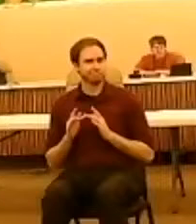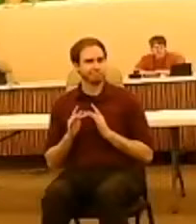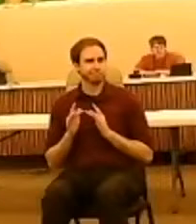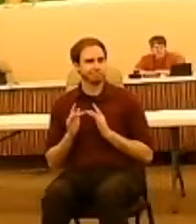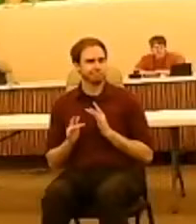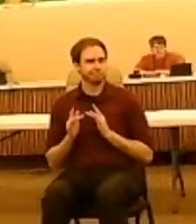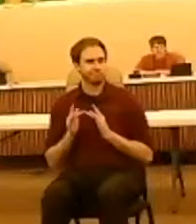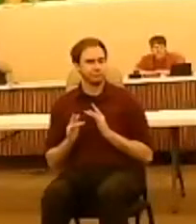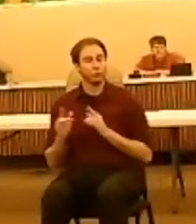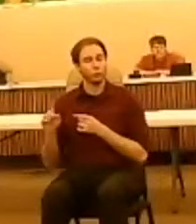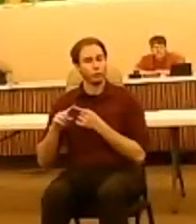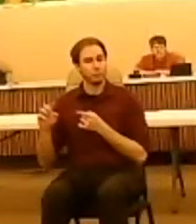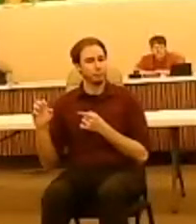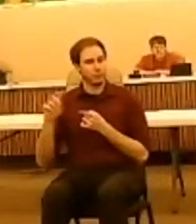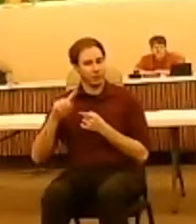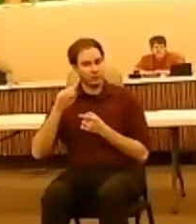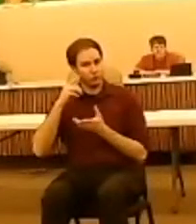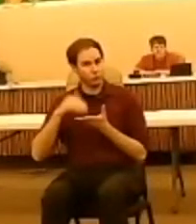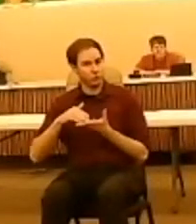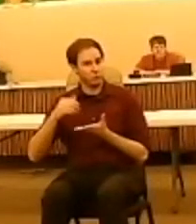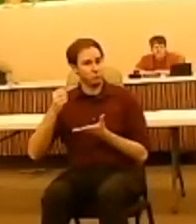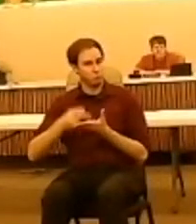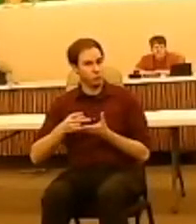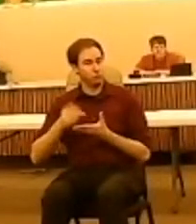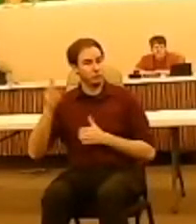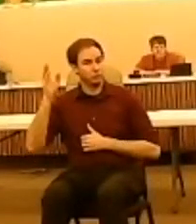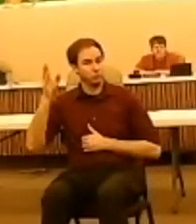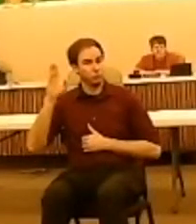when they come back for reapproval, are those?